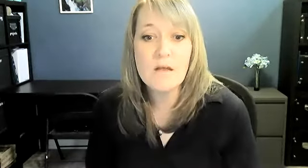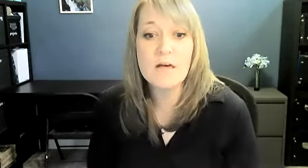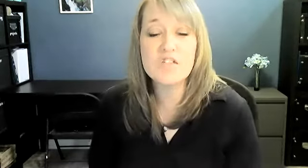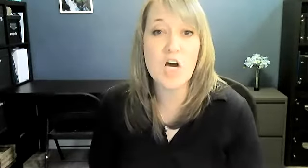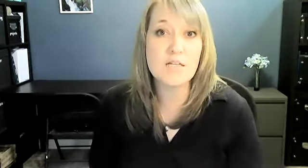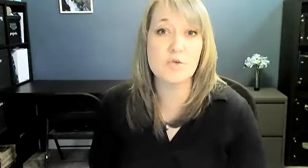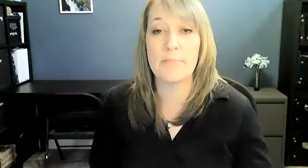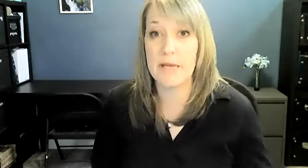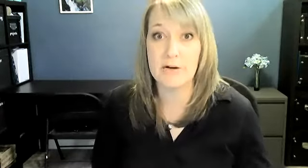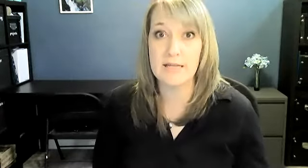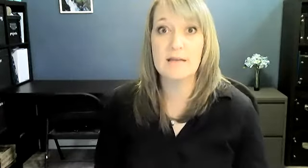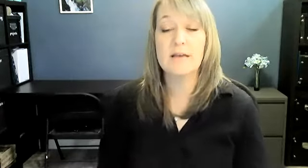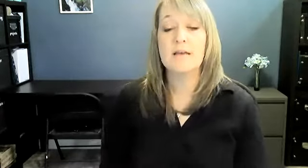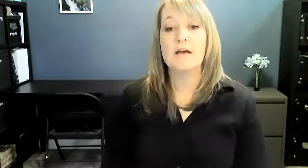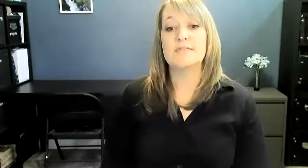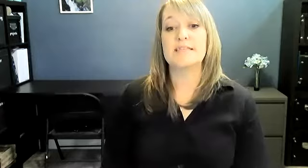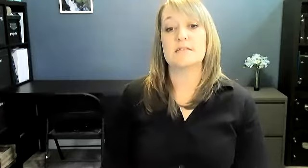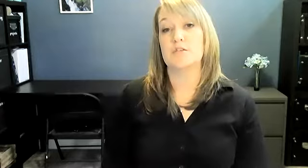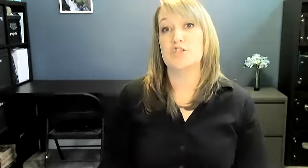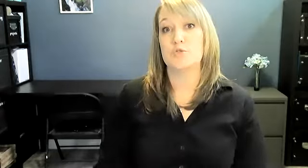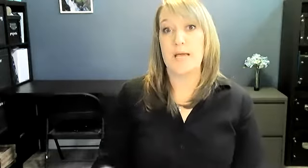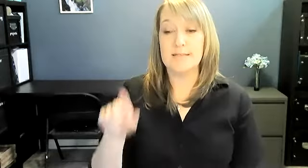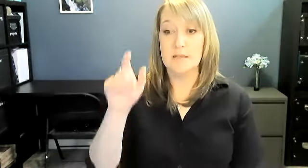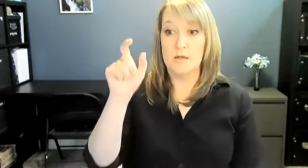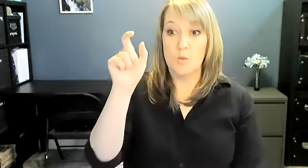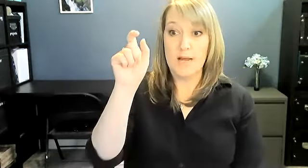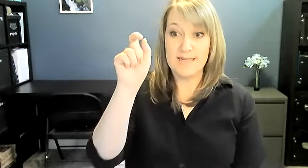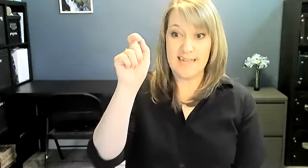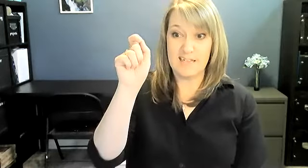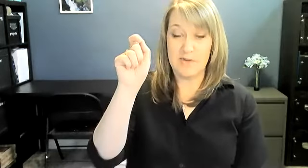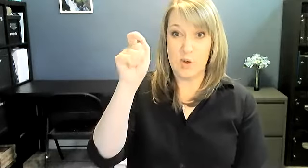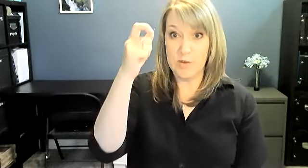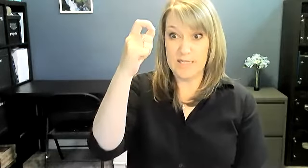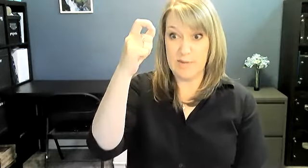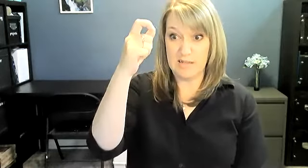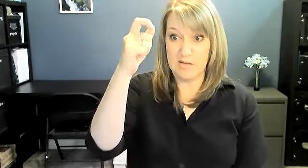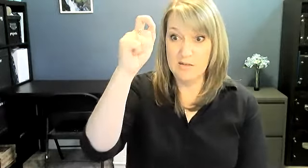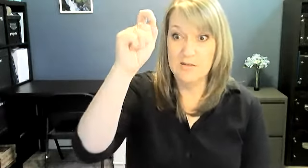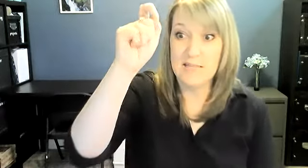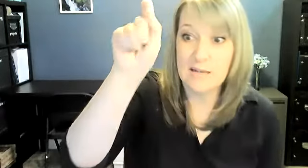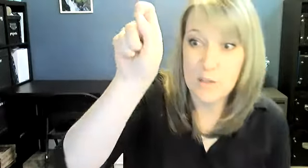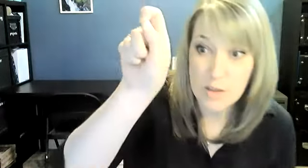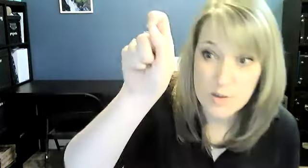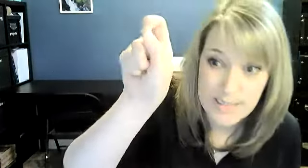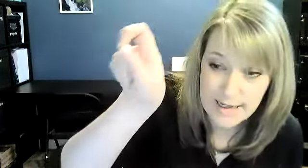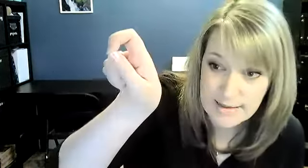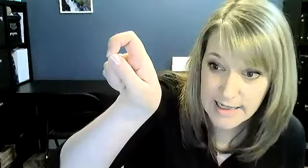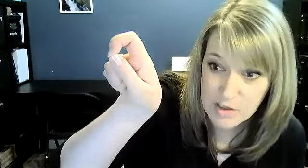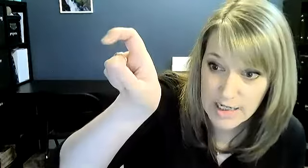A dot or a period. I've seen signed two ways. One is as if you're holding a pencil, that closed X hand shape